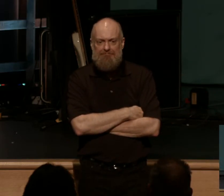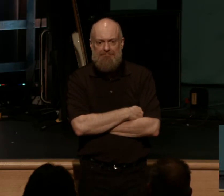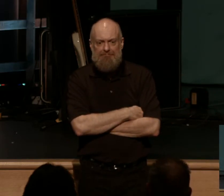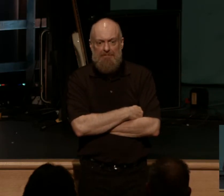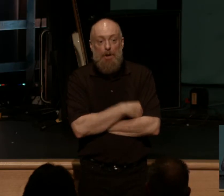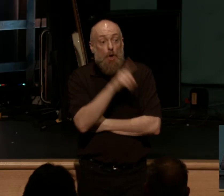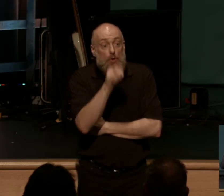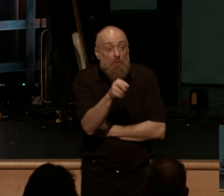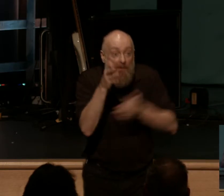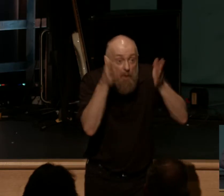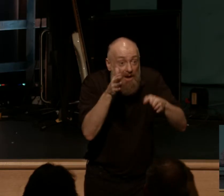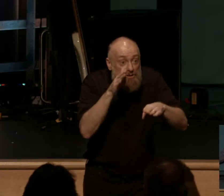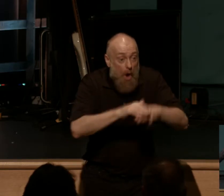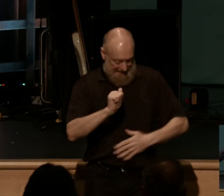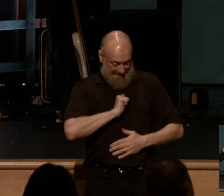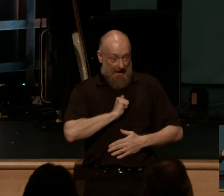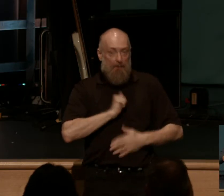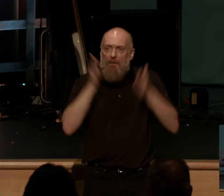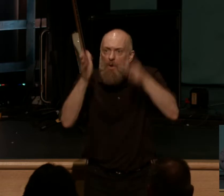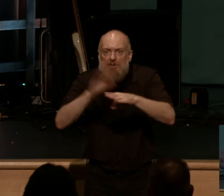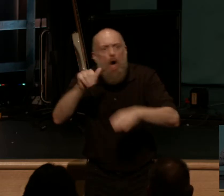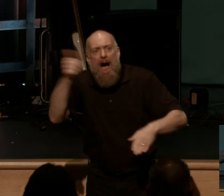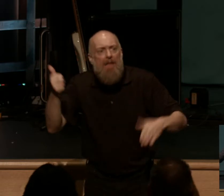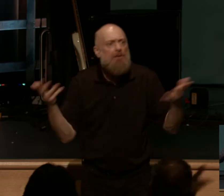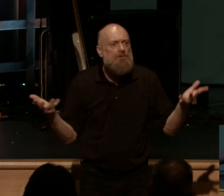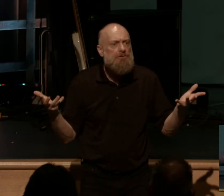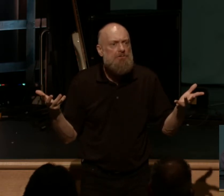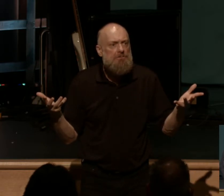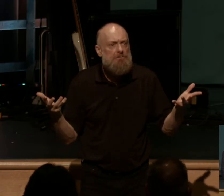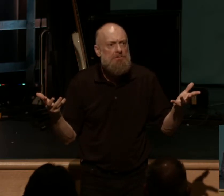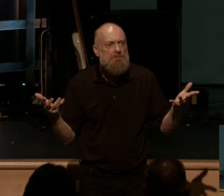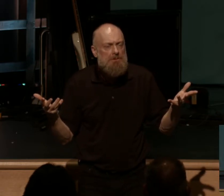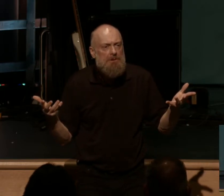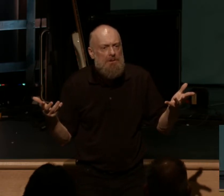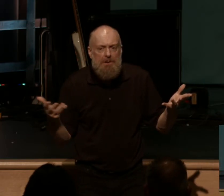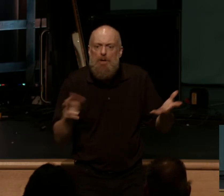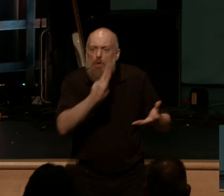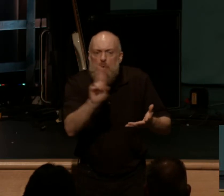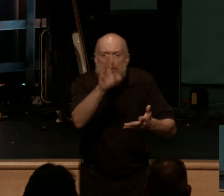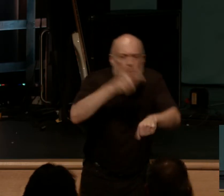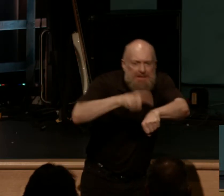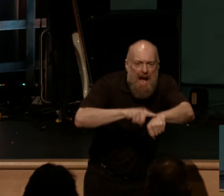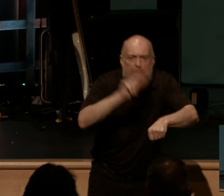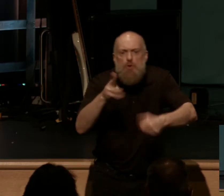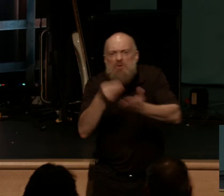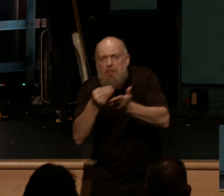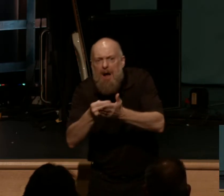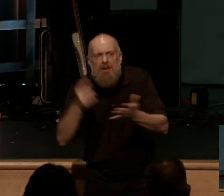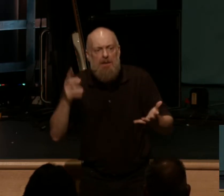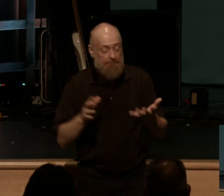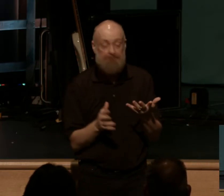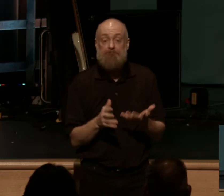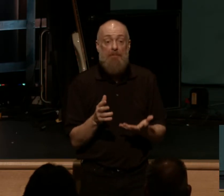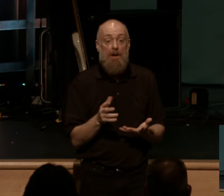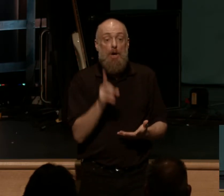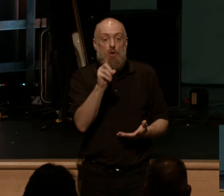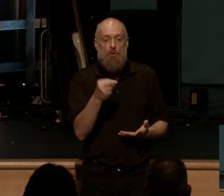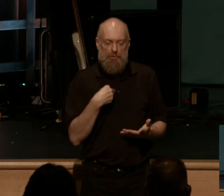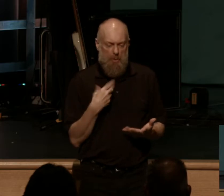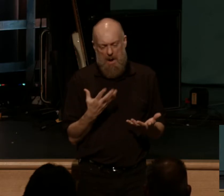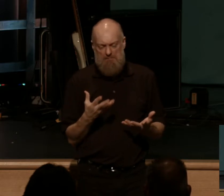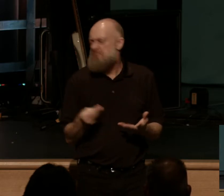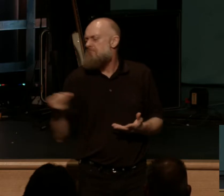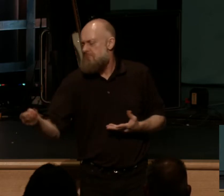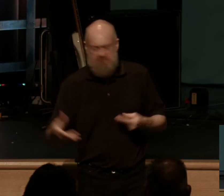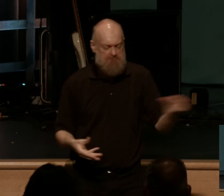about self, or is there a generosity in my life and longing and loving to be used to encourage others? Do I hold possessions lightly or